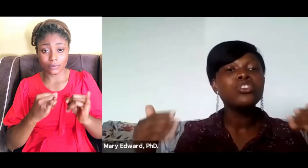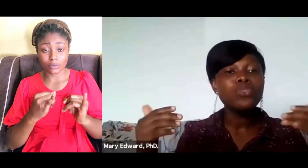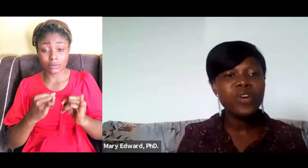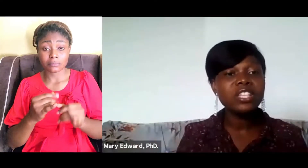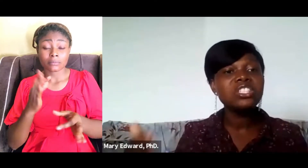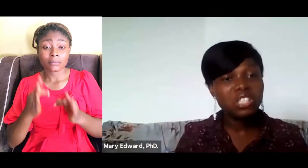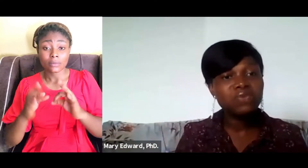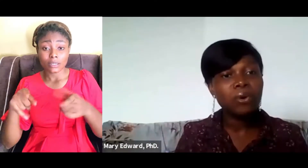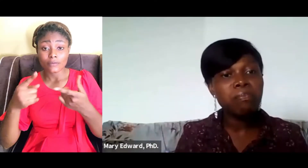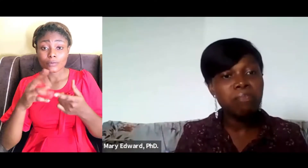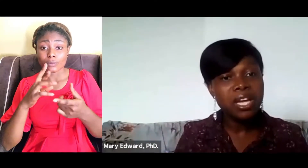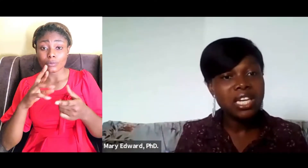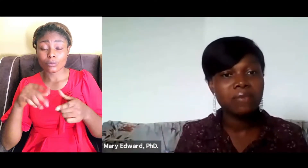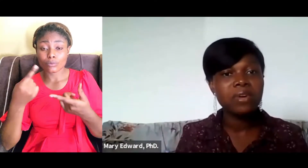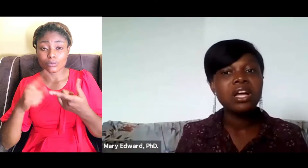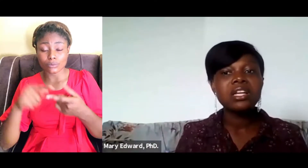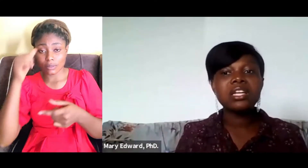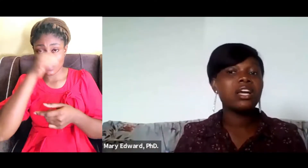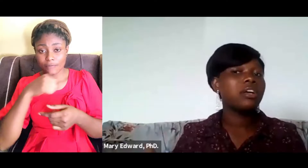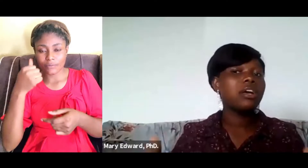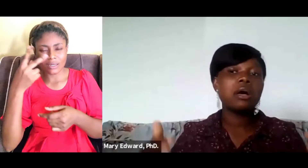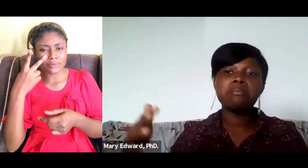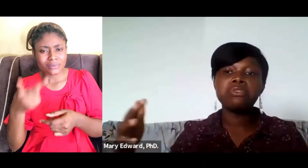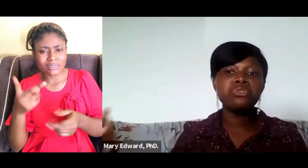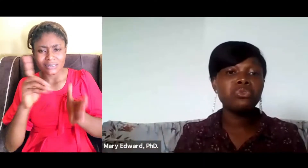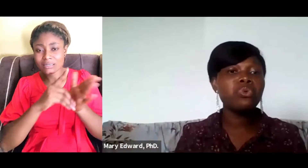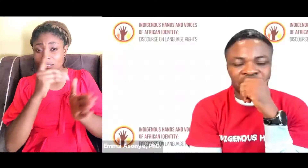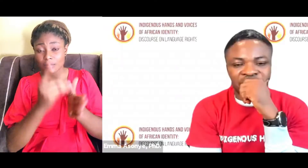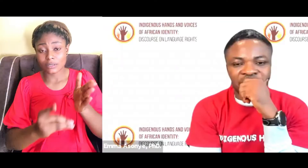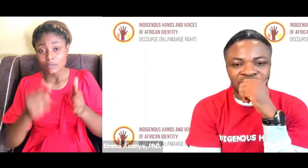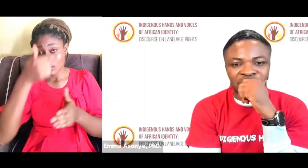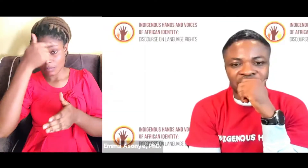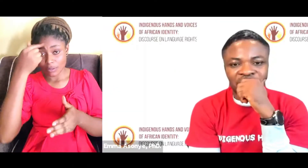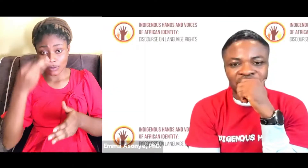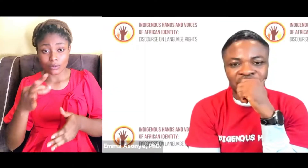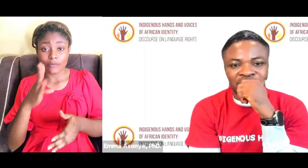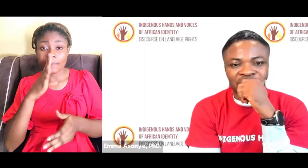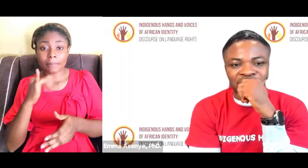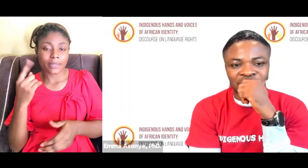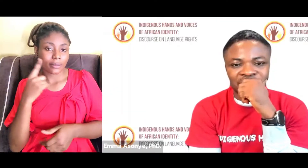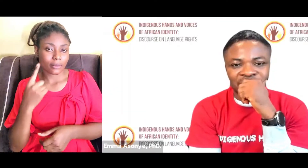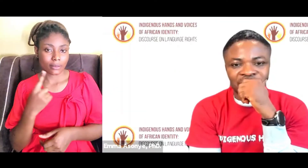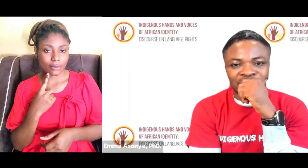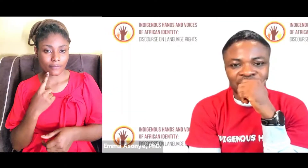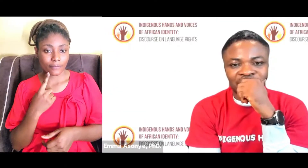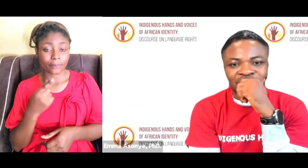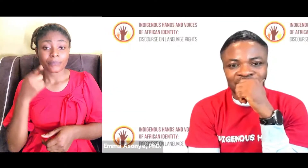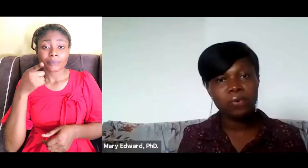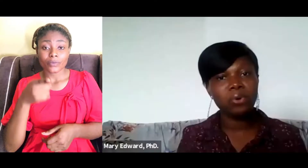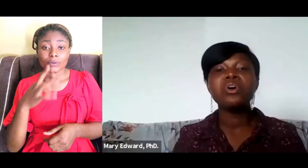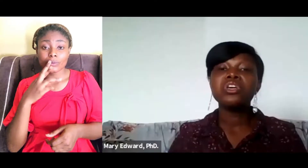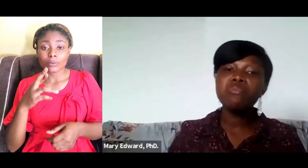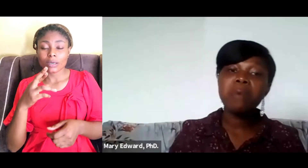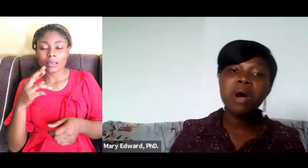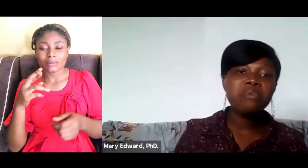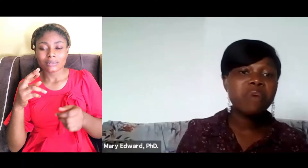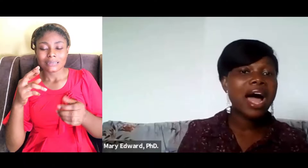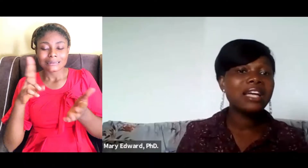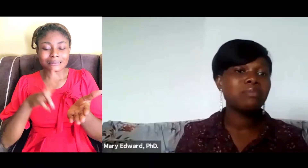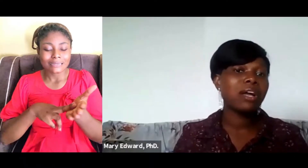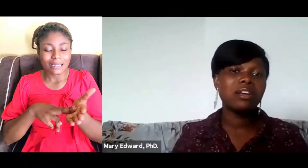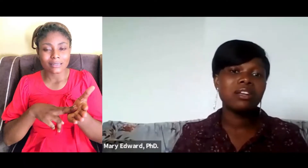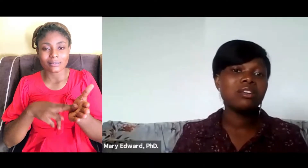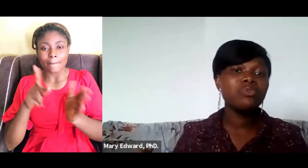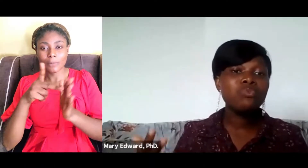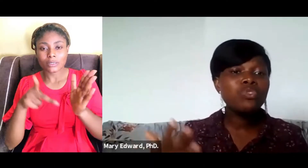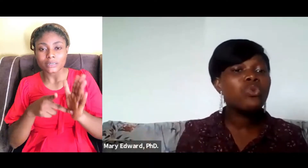stigmatization you face just for being deaf. The UN convention has signed lots of policies for human